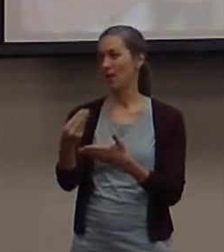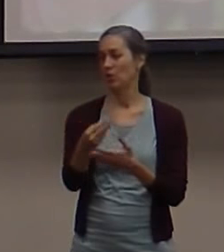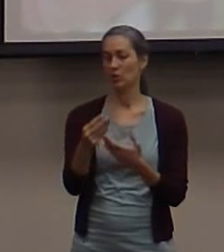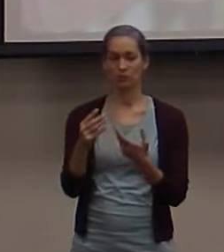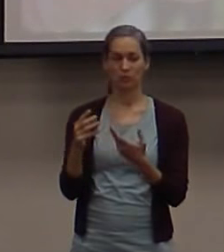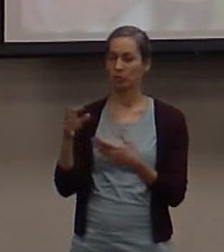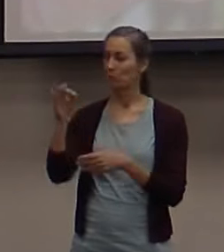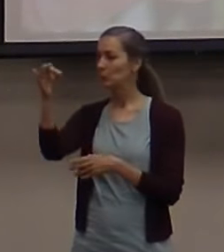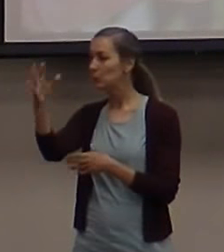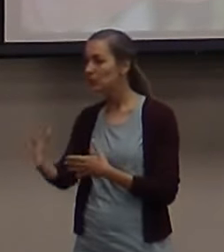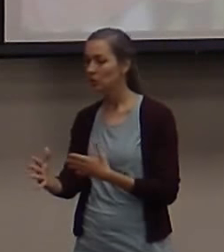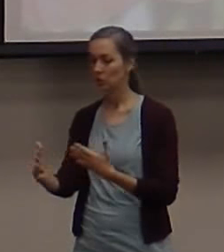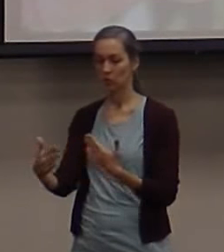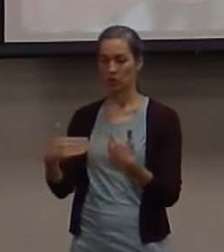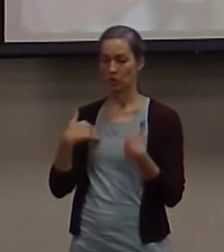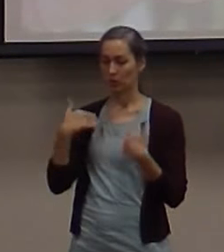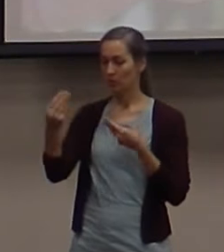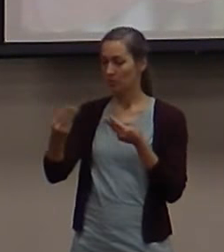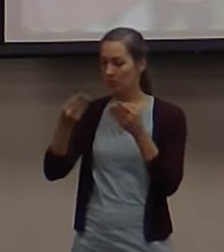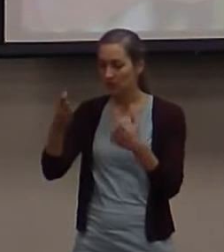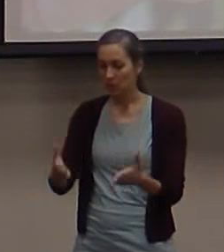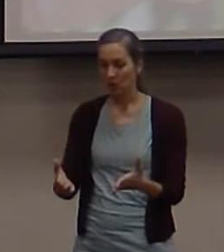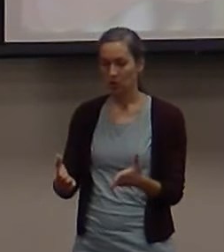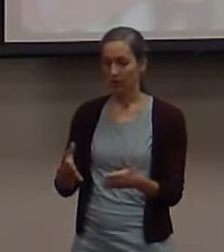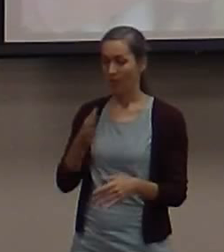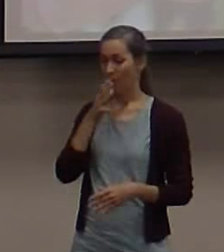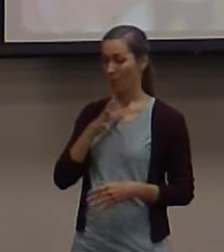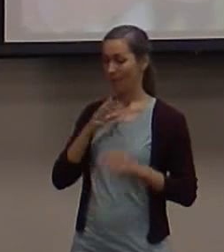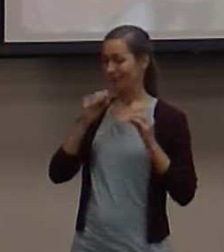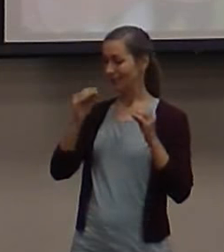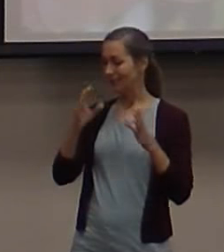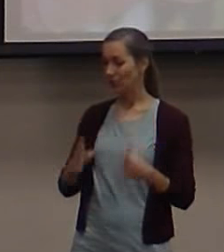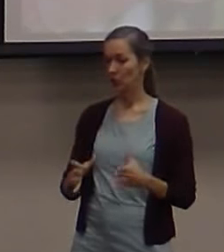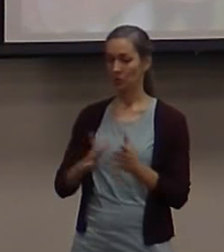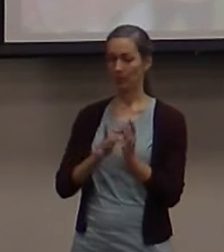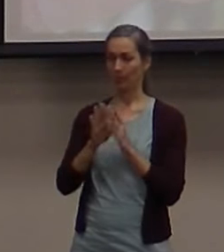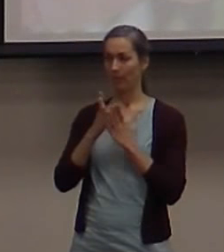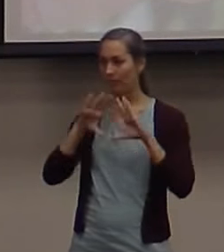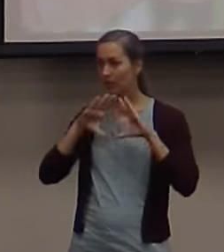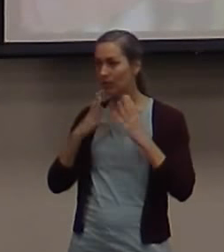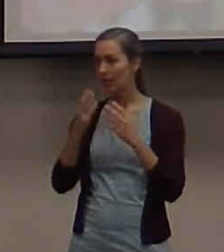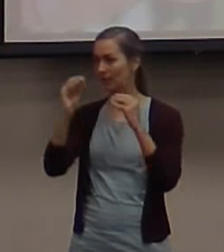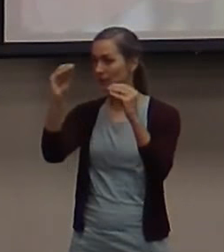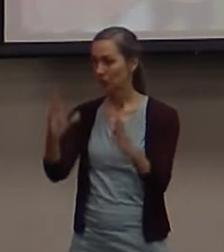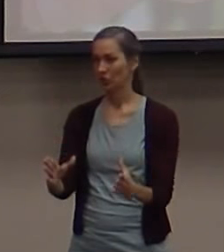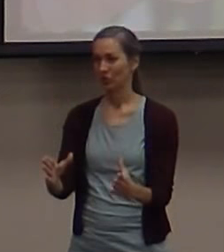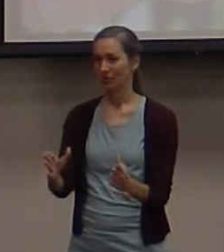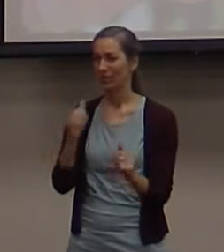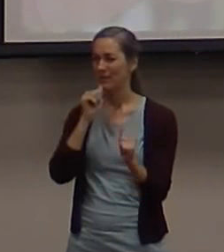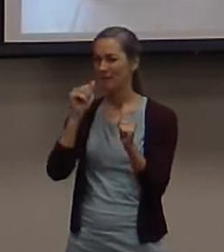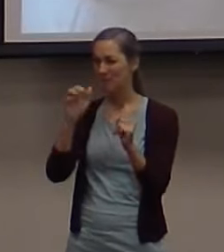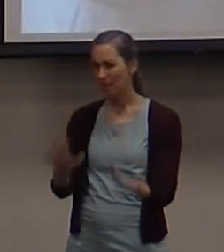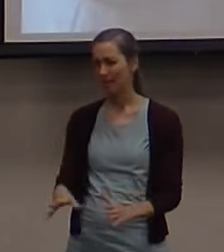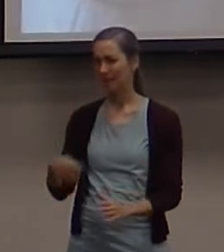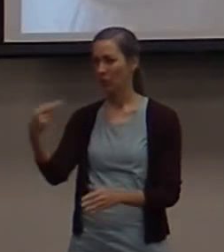minister, or a woman's teacher, or a Bible class teacher, it's a blessing to see these go